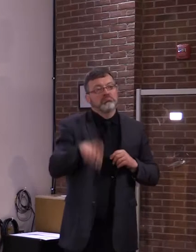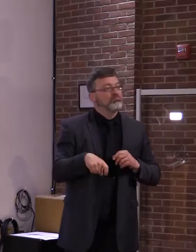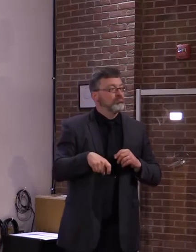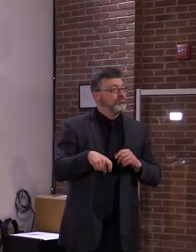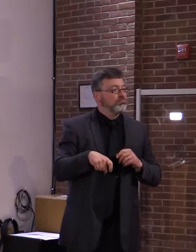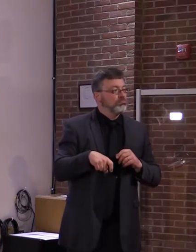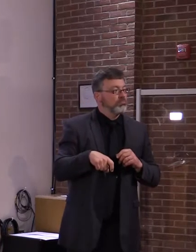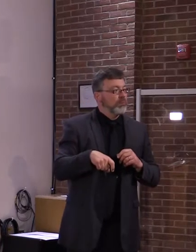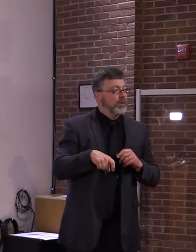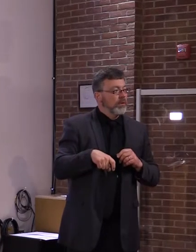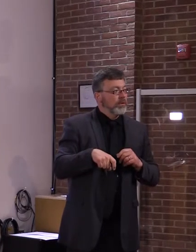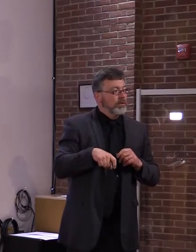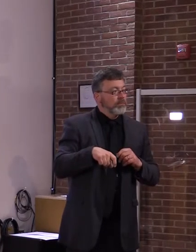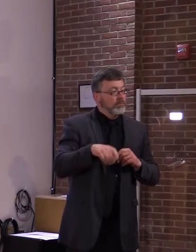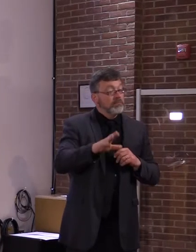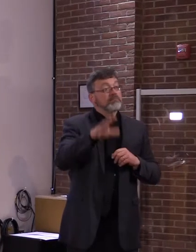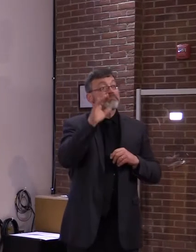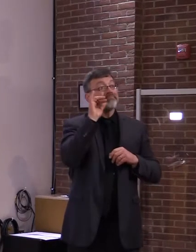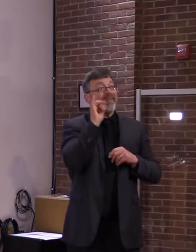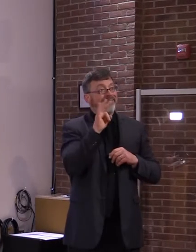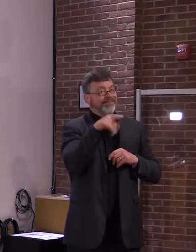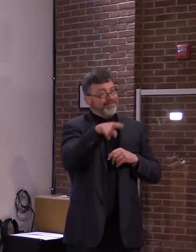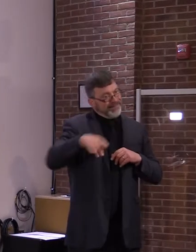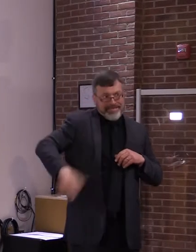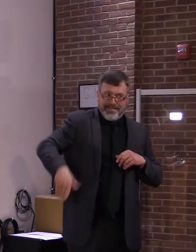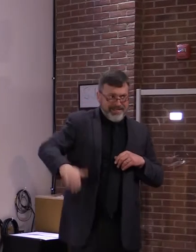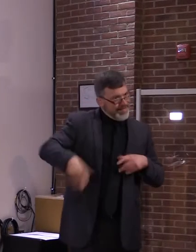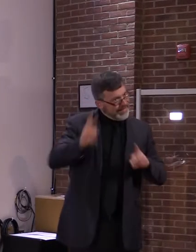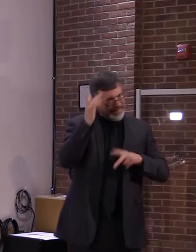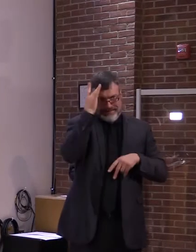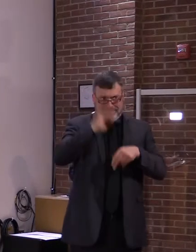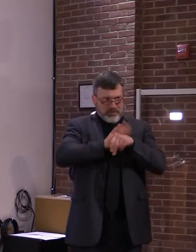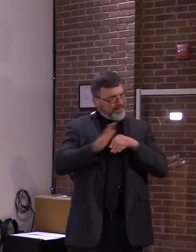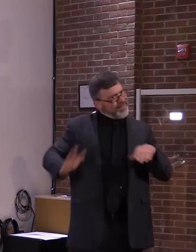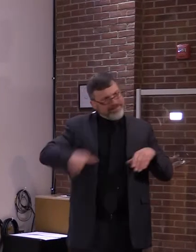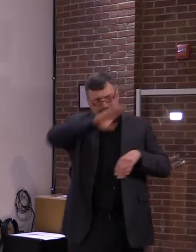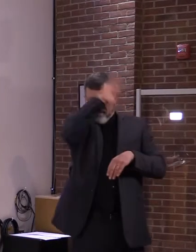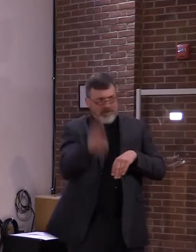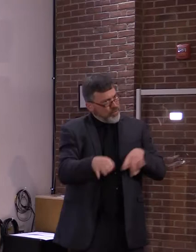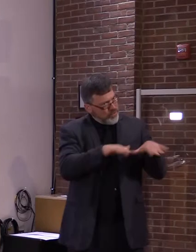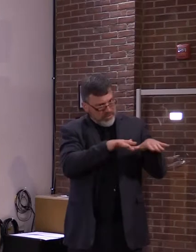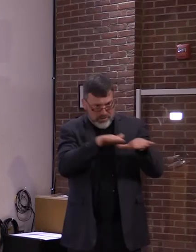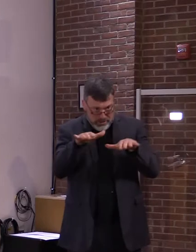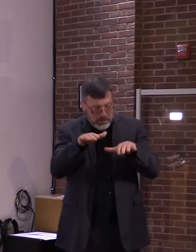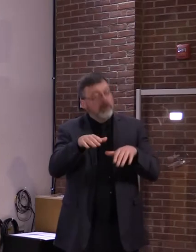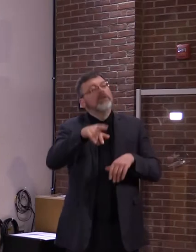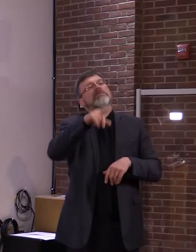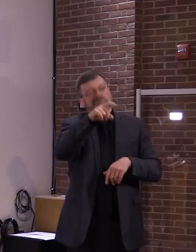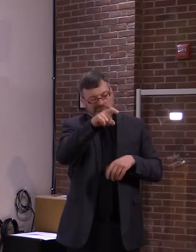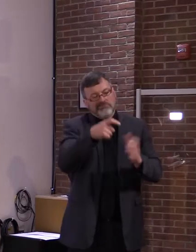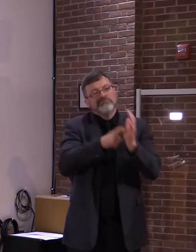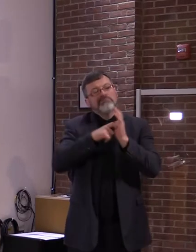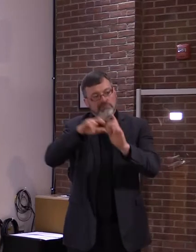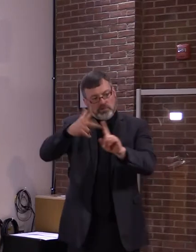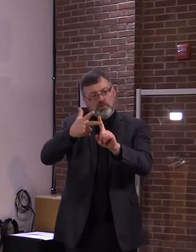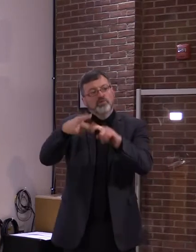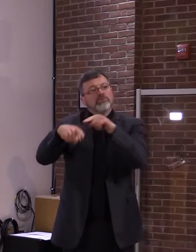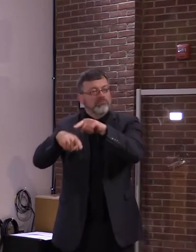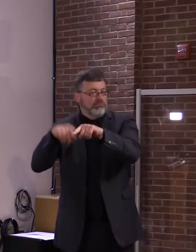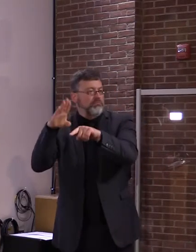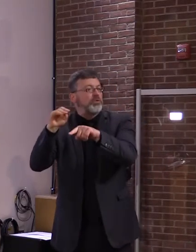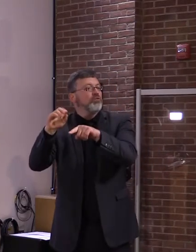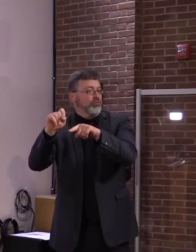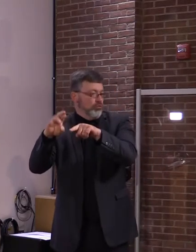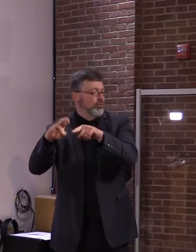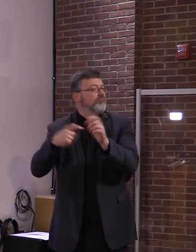stop this virus in the long term as well. Even if antibodies levels decrease in your bloodstream, there are